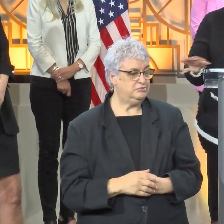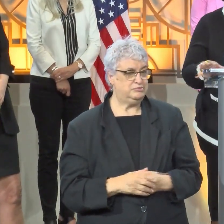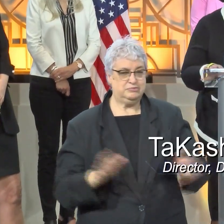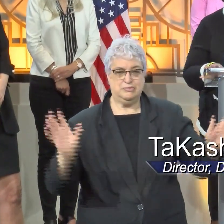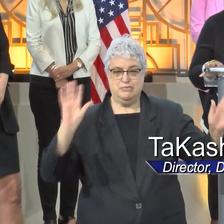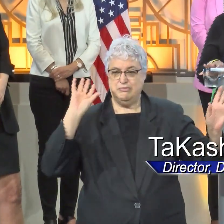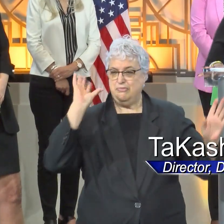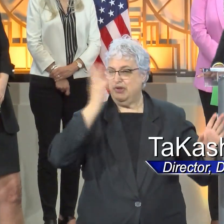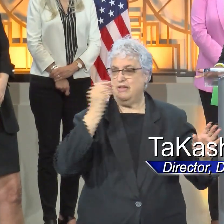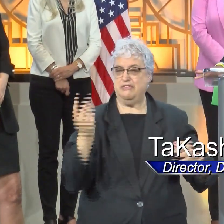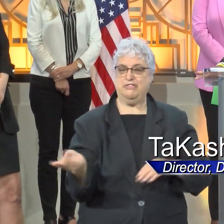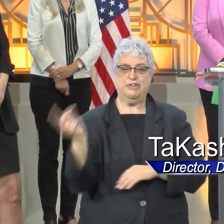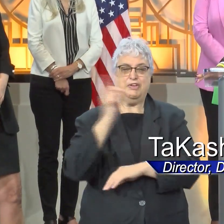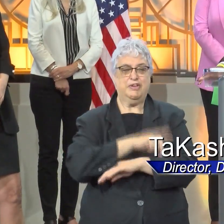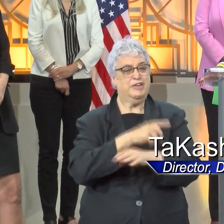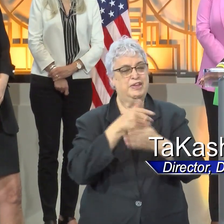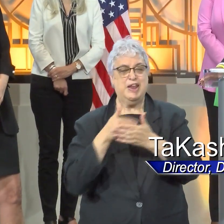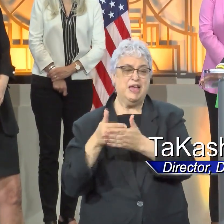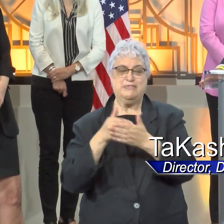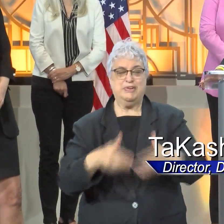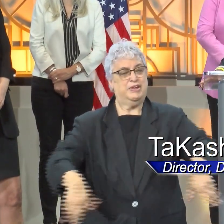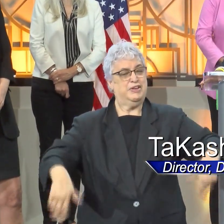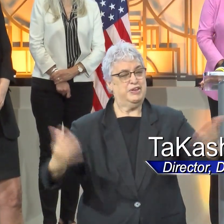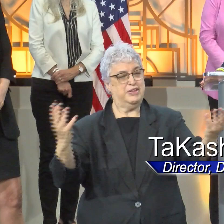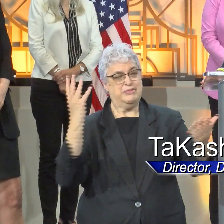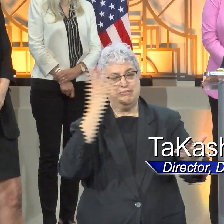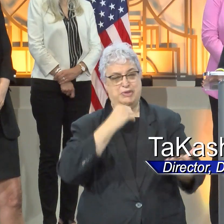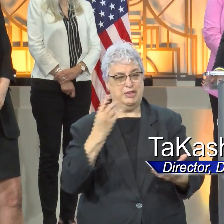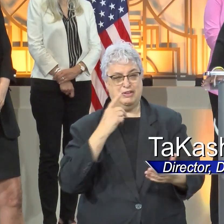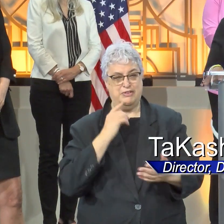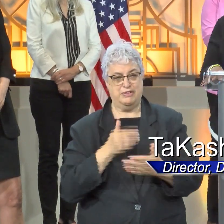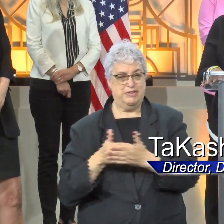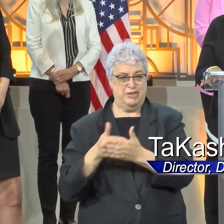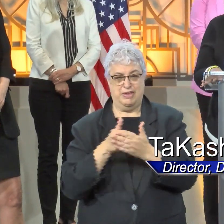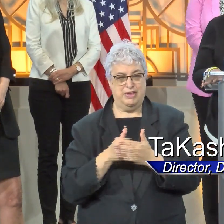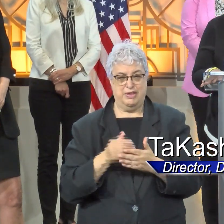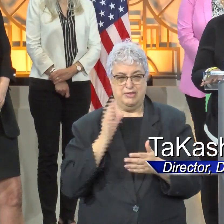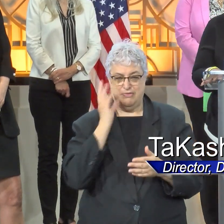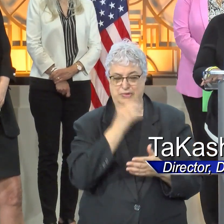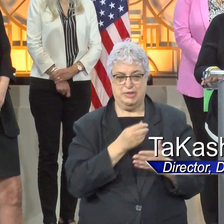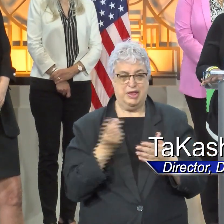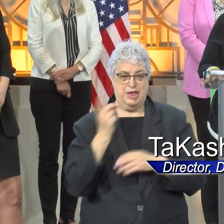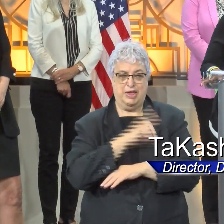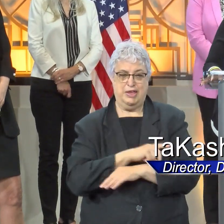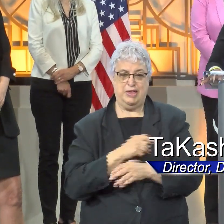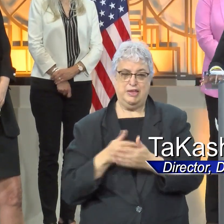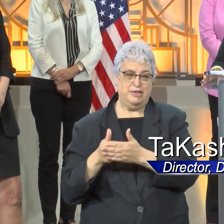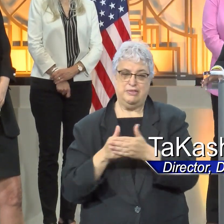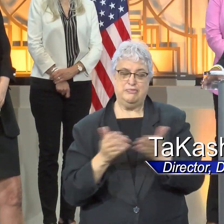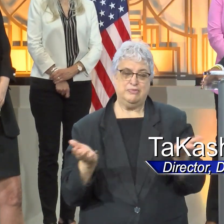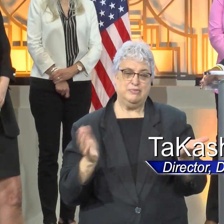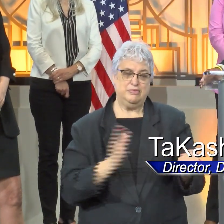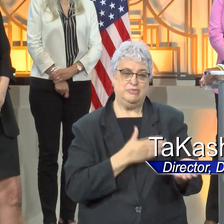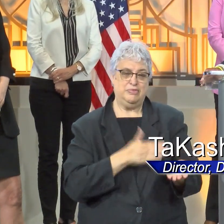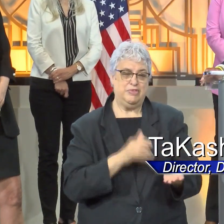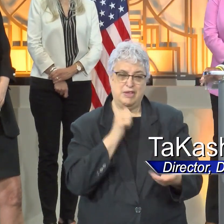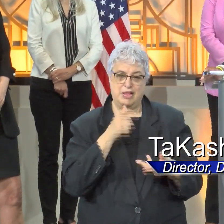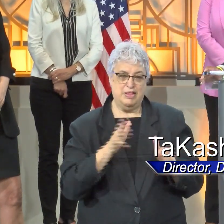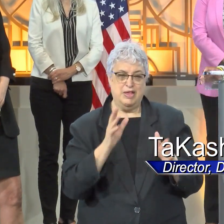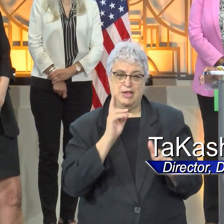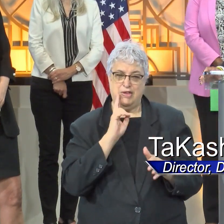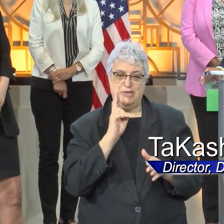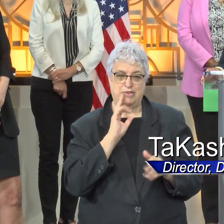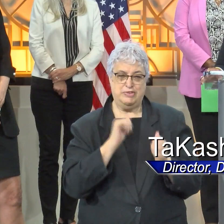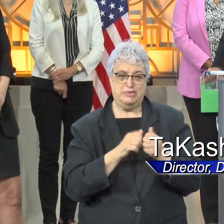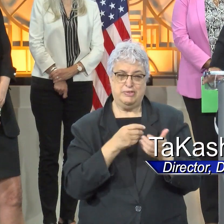It's a beautiful day in the neighborhood, a beautiful day for a neighbor. It's a beautiful day. Don't let Houston go